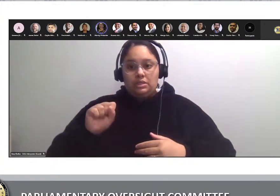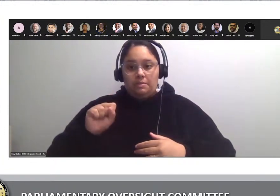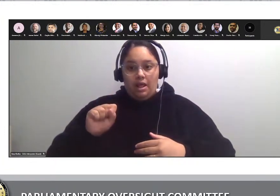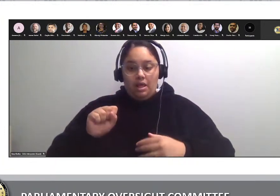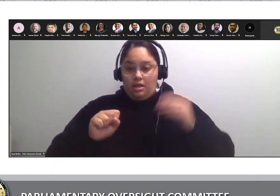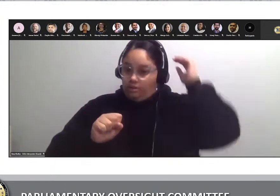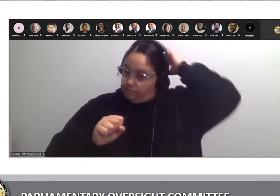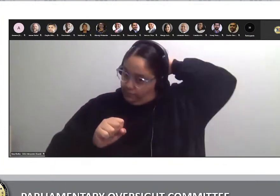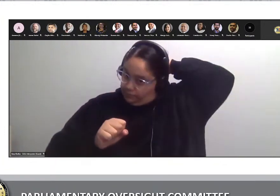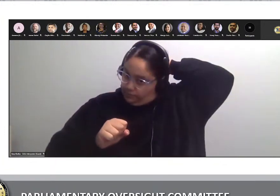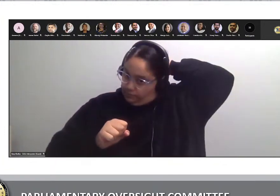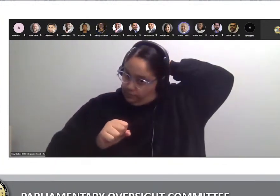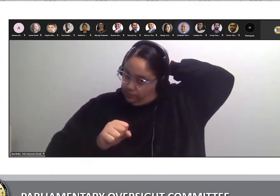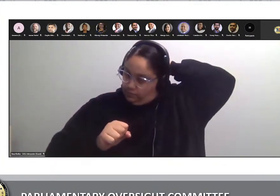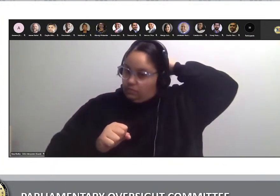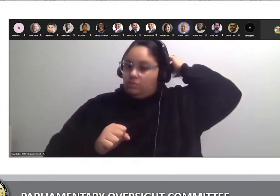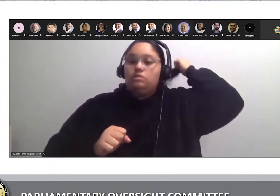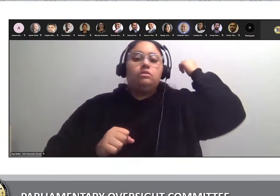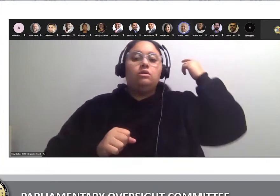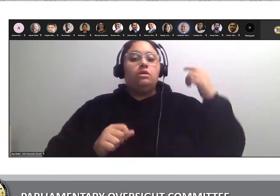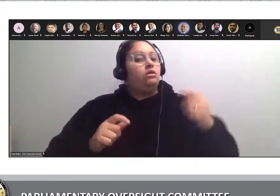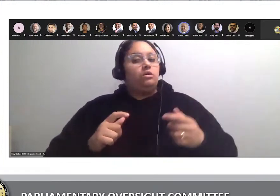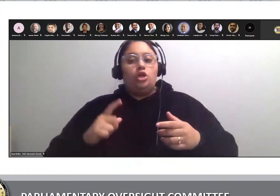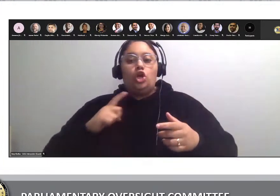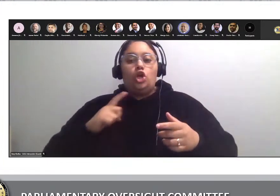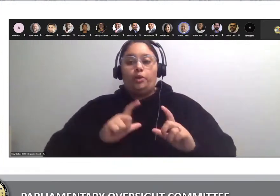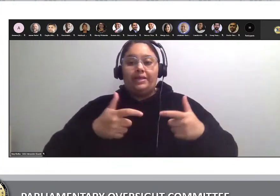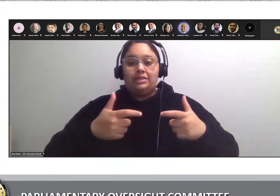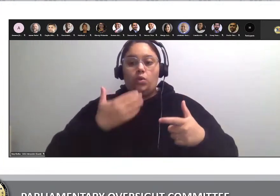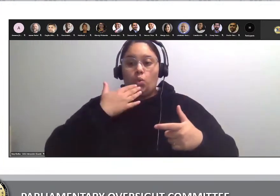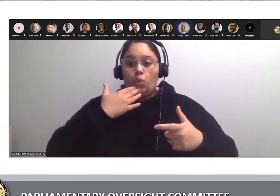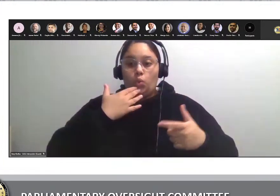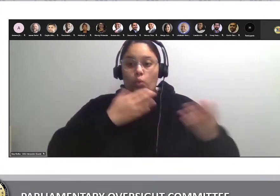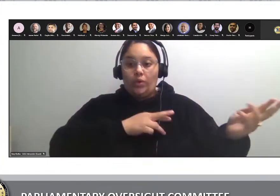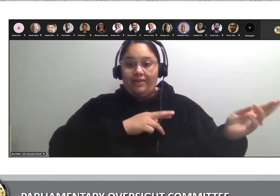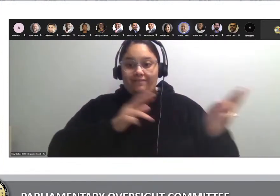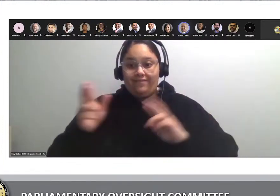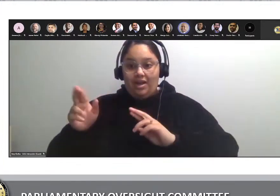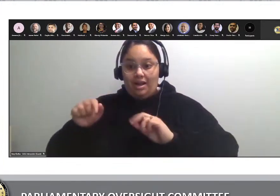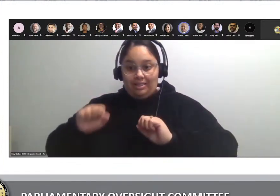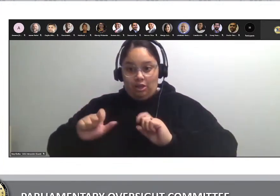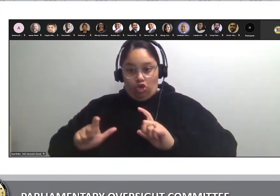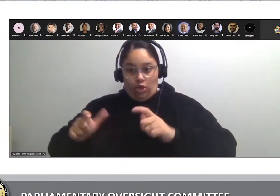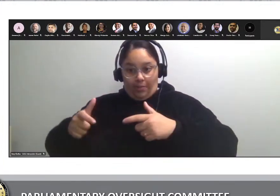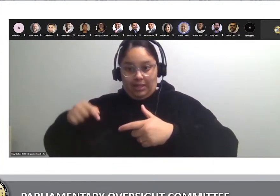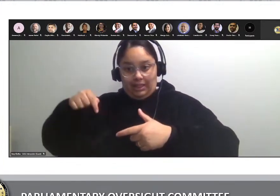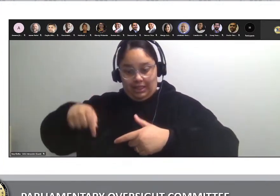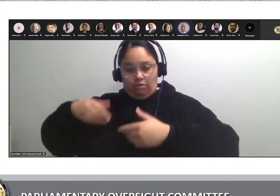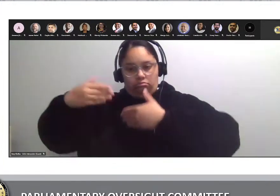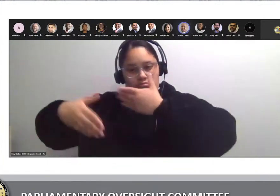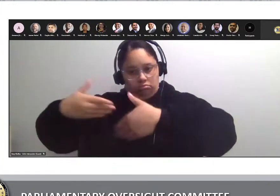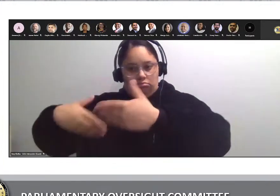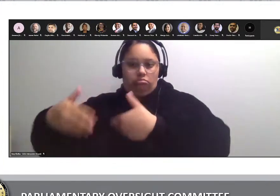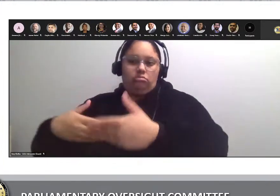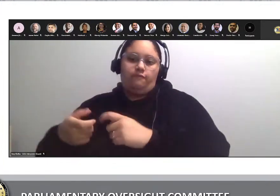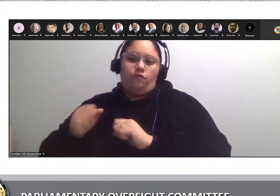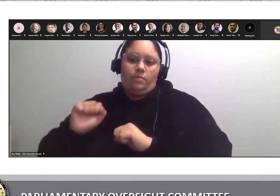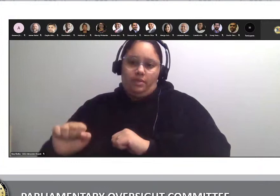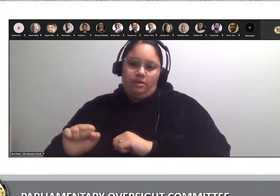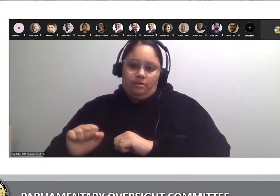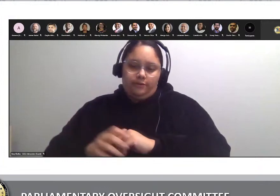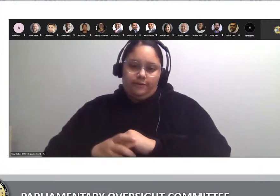Stemele. The committee that the undertakings were referred to, then we'll have to run with a ball man from there.